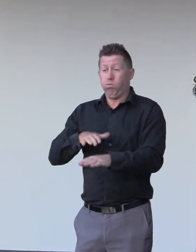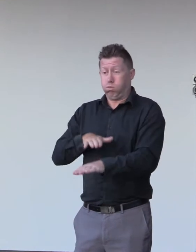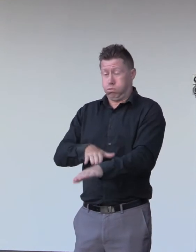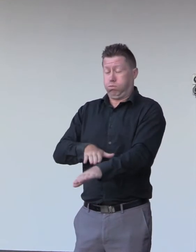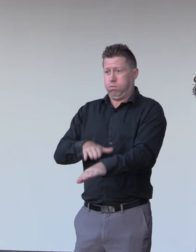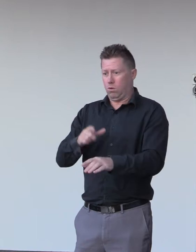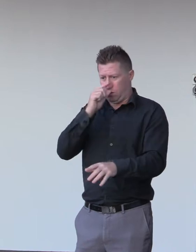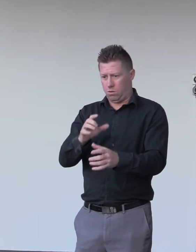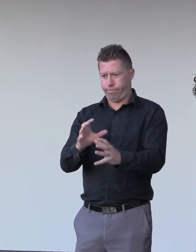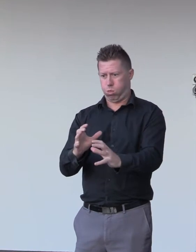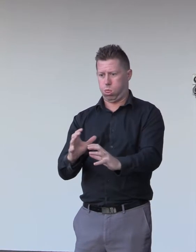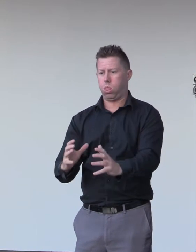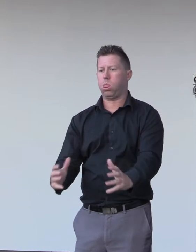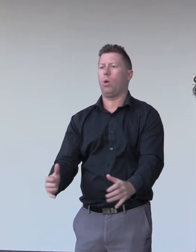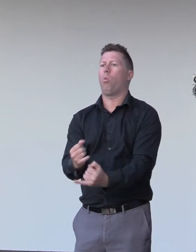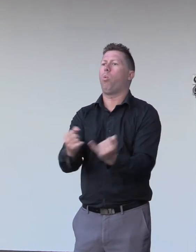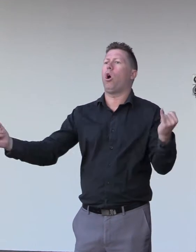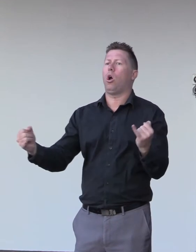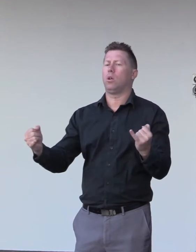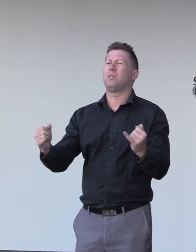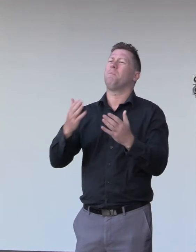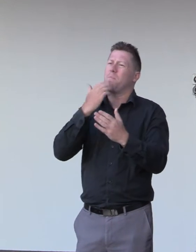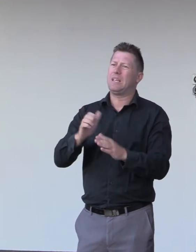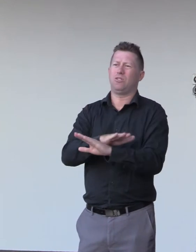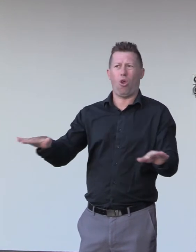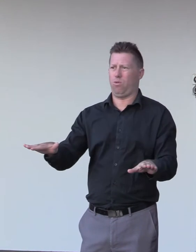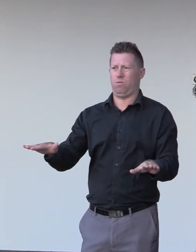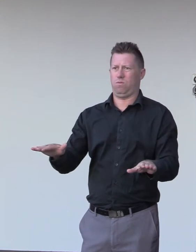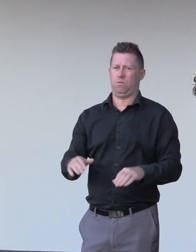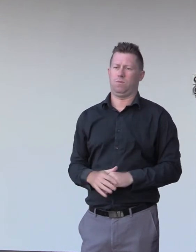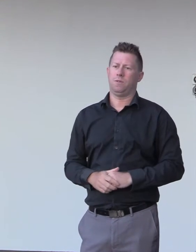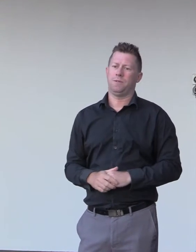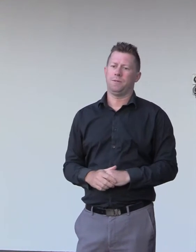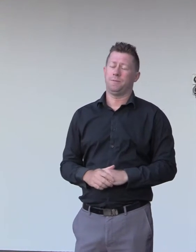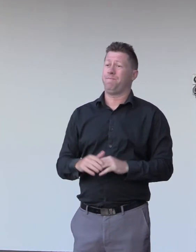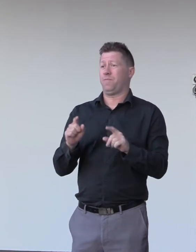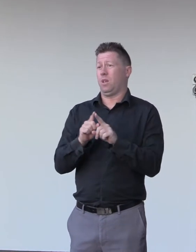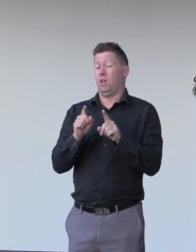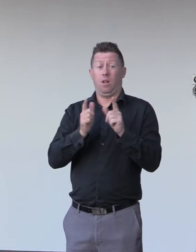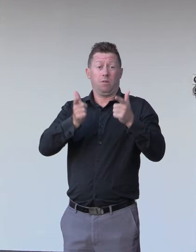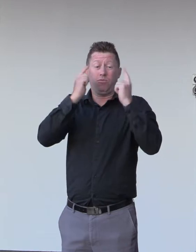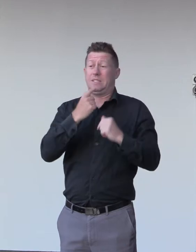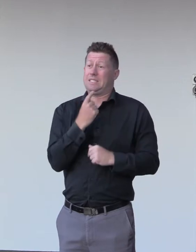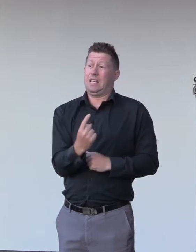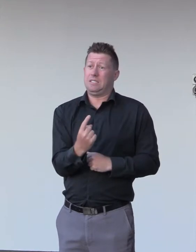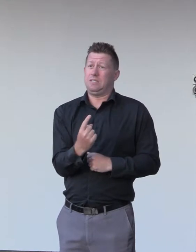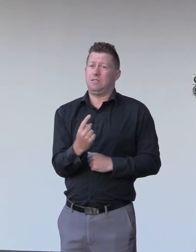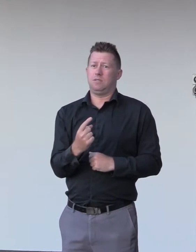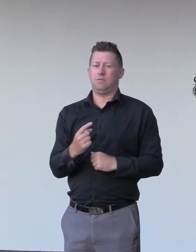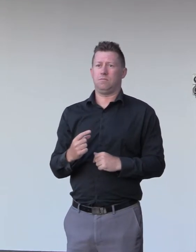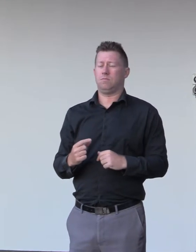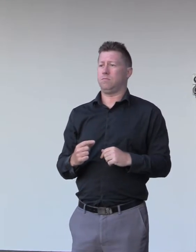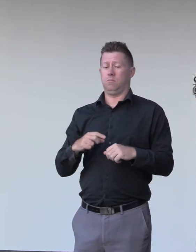all motorists to obey the road closure signs. As the Premier mentioned, it was very pleasing to see the National